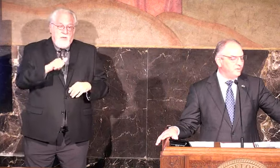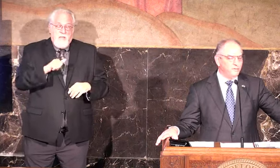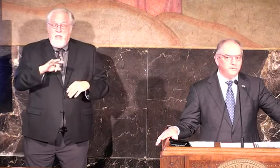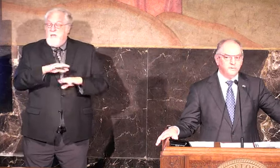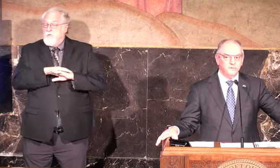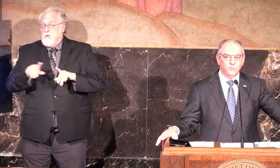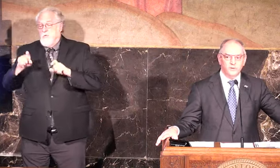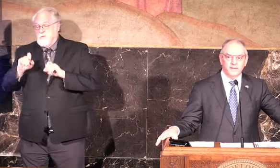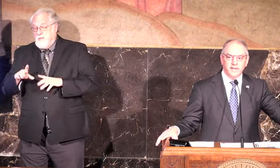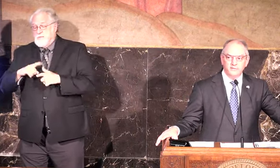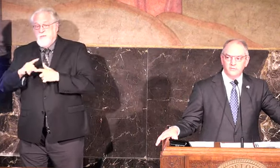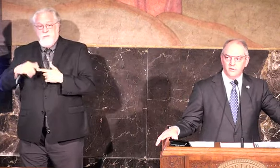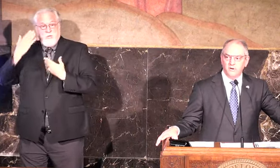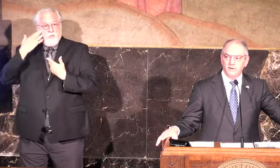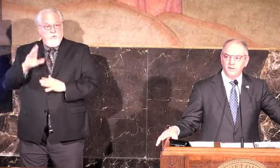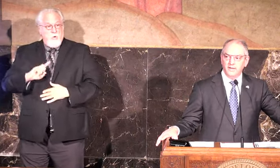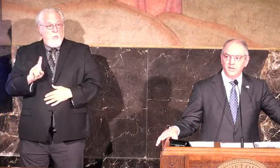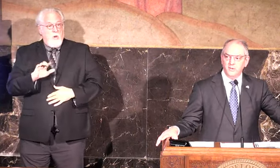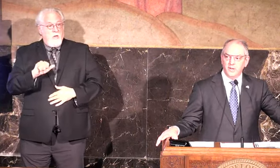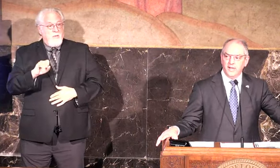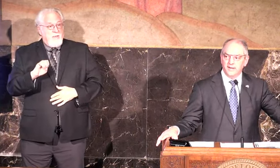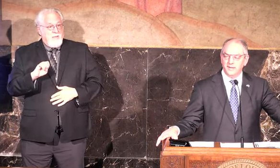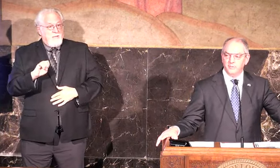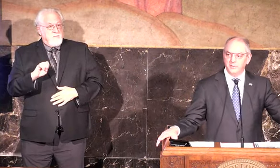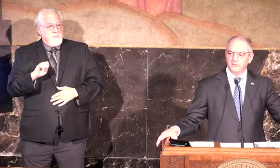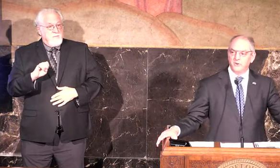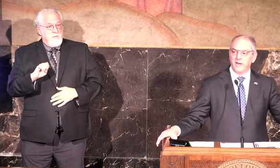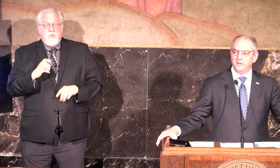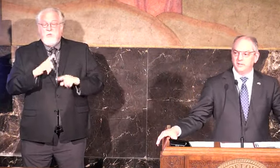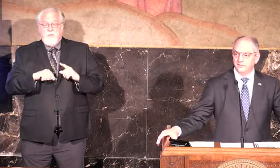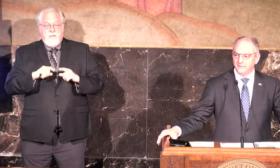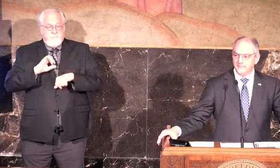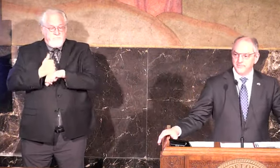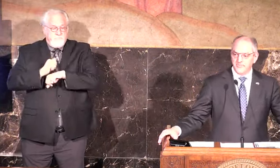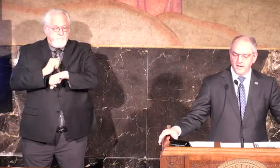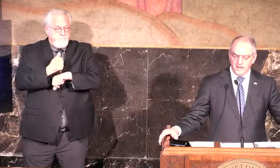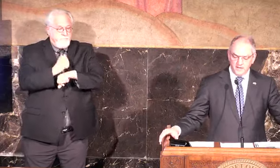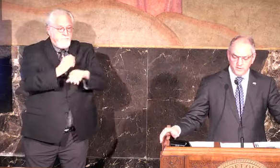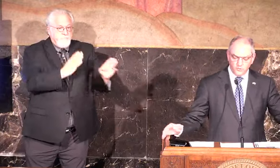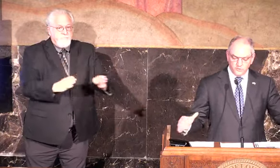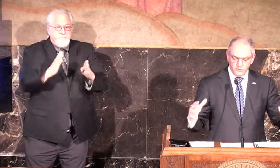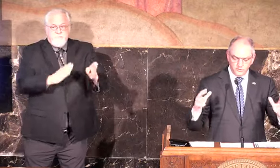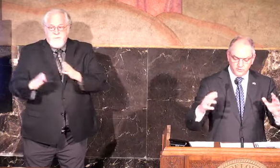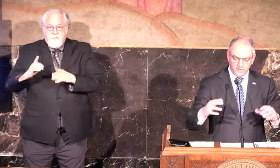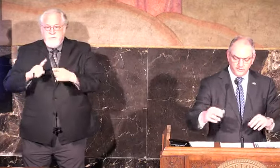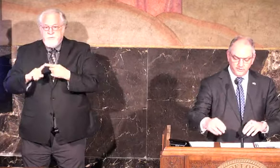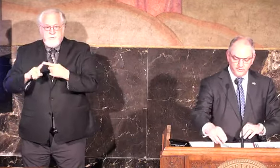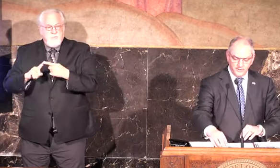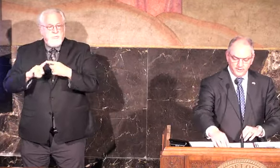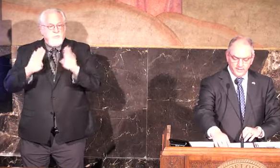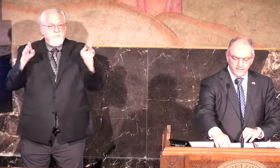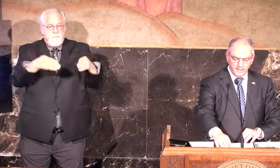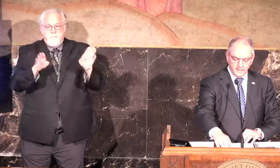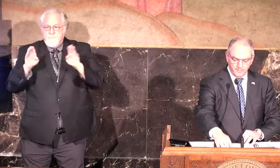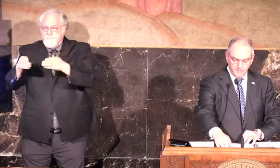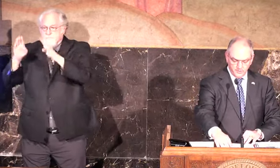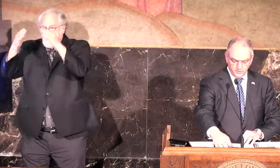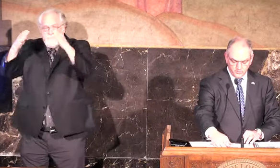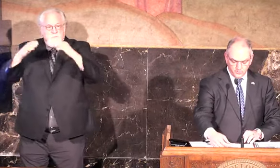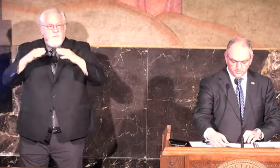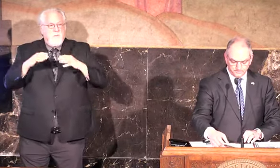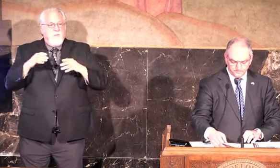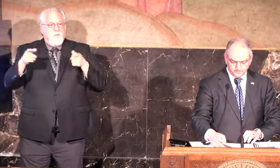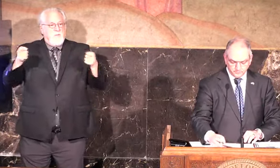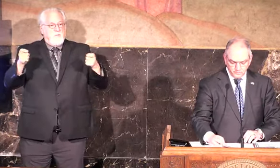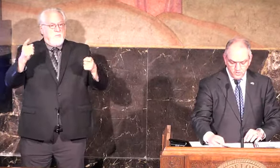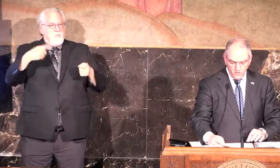know where the cases are, and you can't implement strategies in order to try to get them under